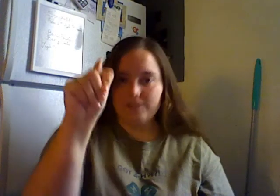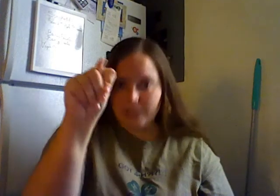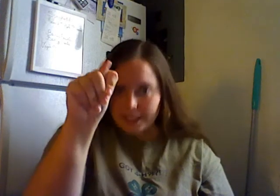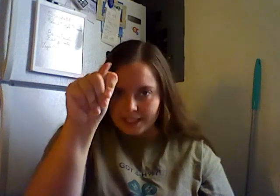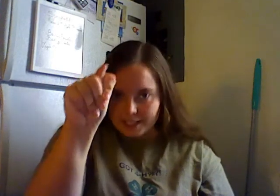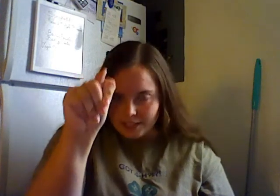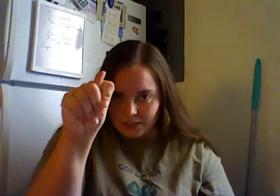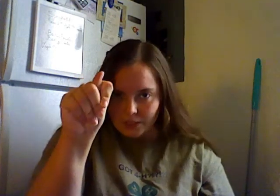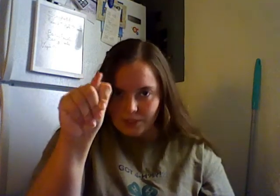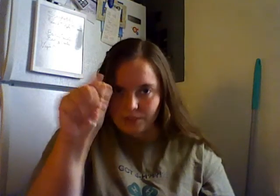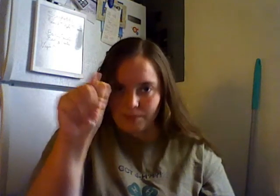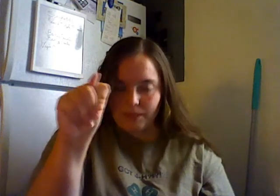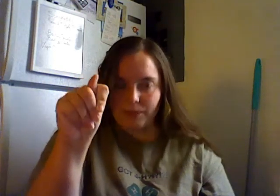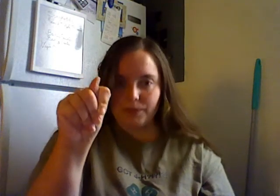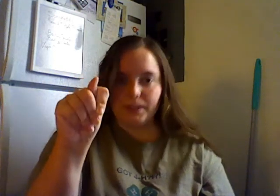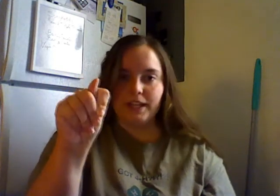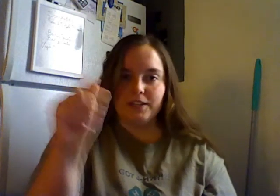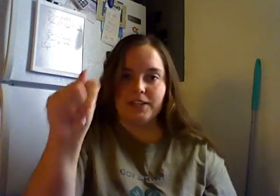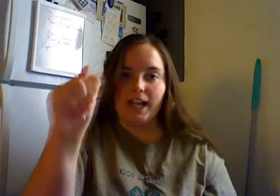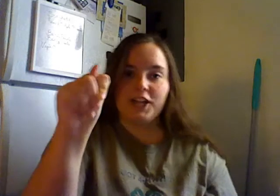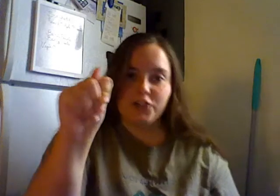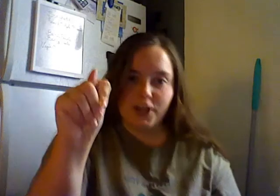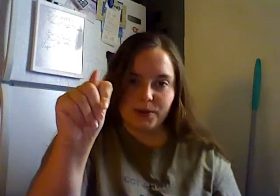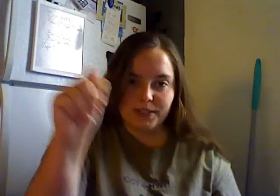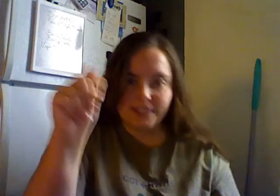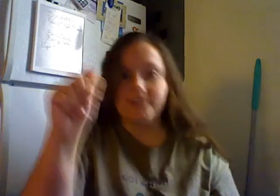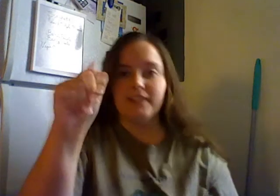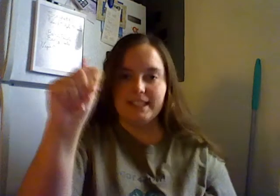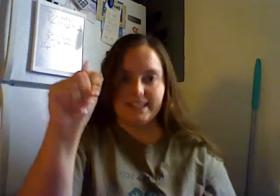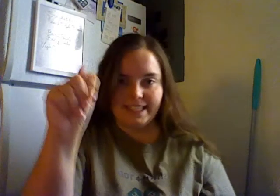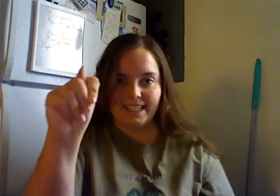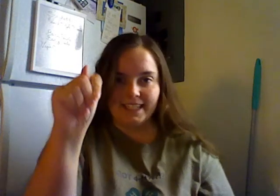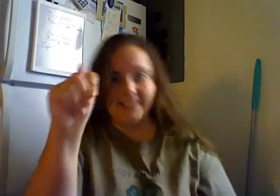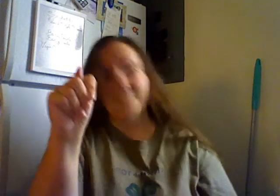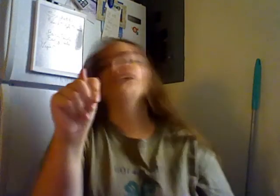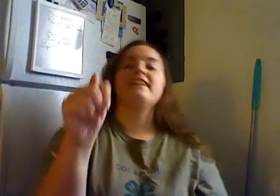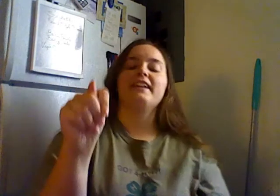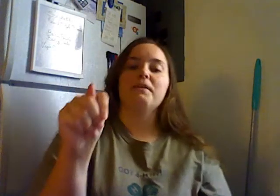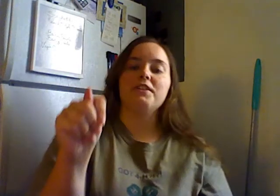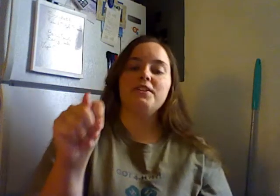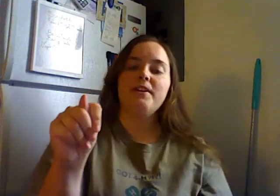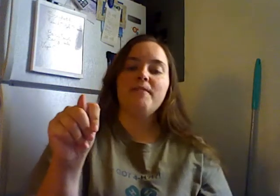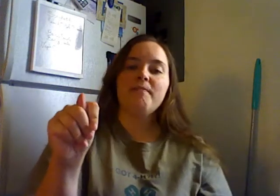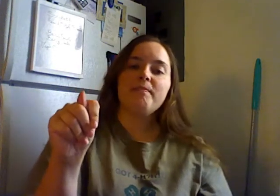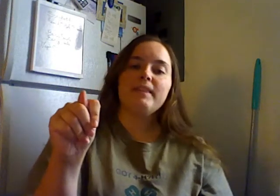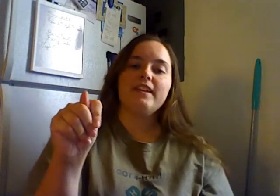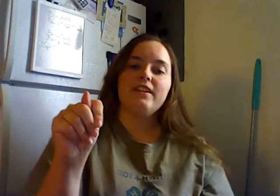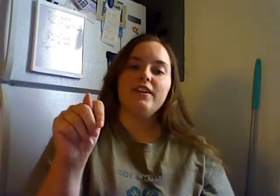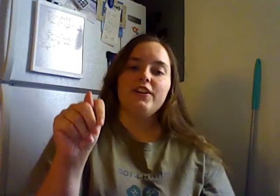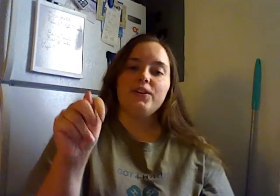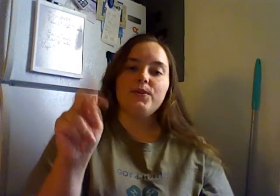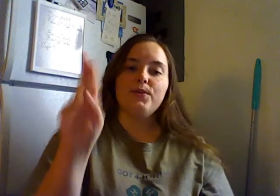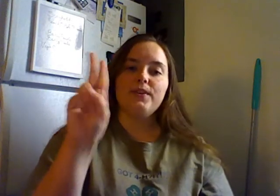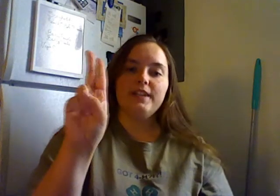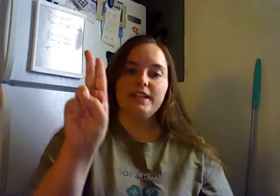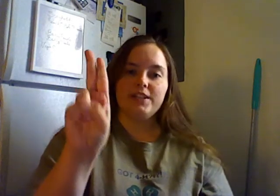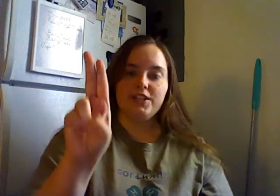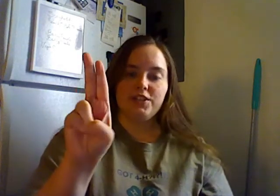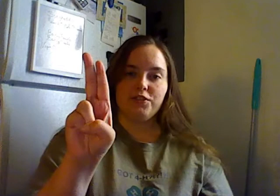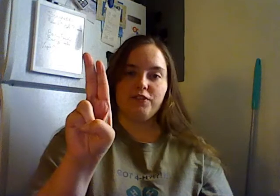like this. Like when you play with a little kid and you say, I got your nose. Well, this is T in sign language. U is just your two fingers